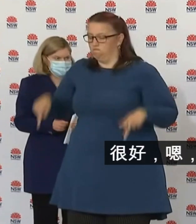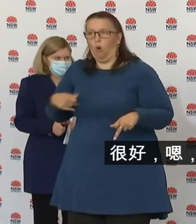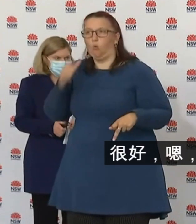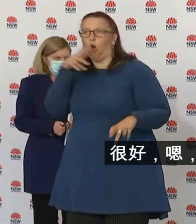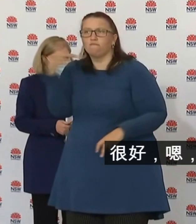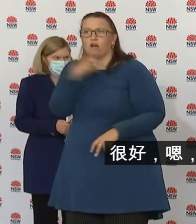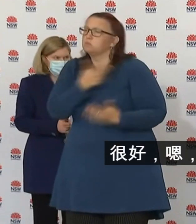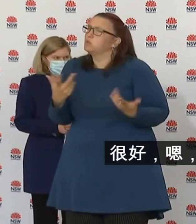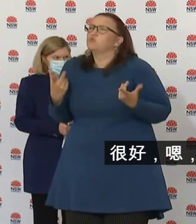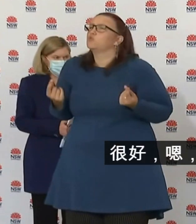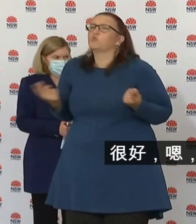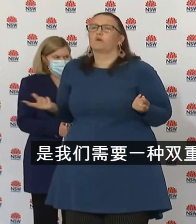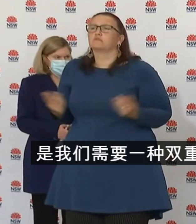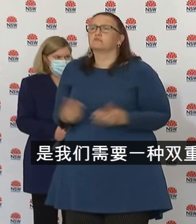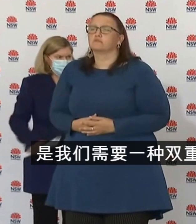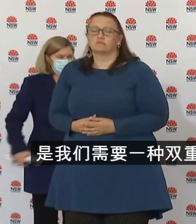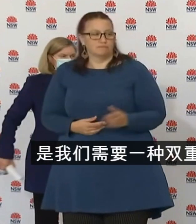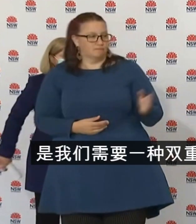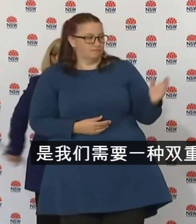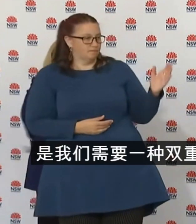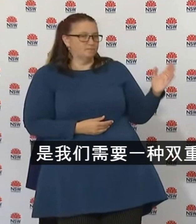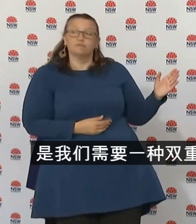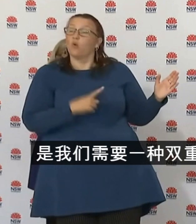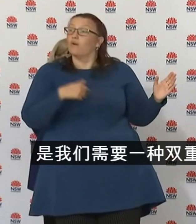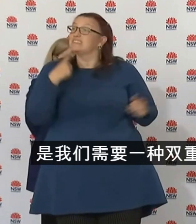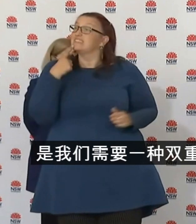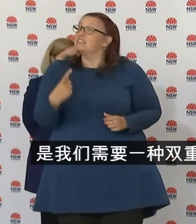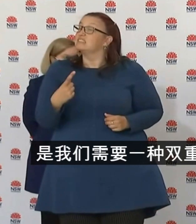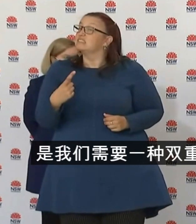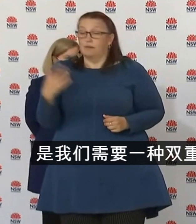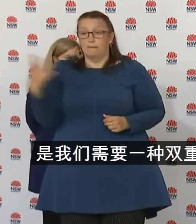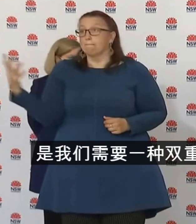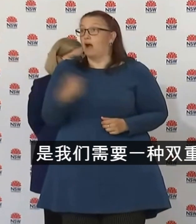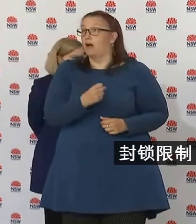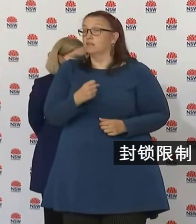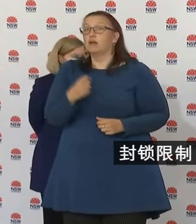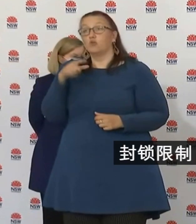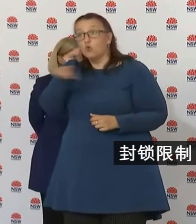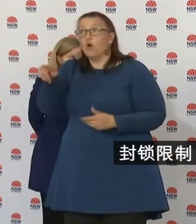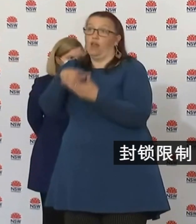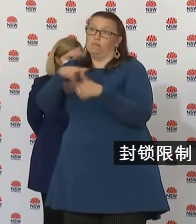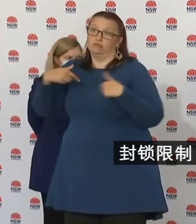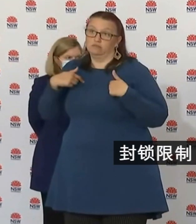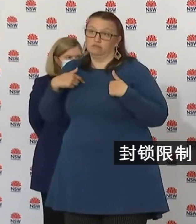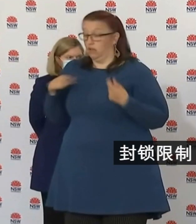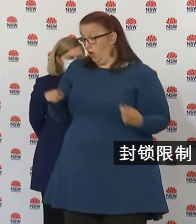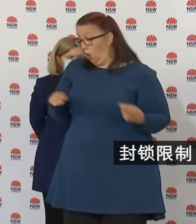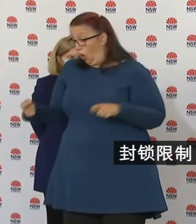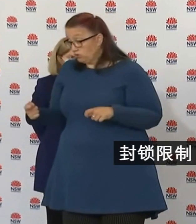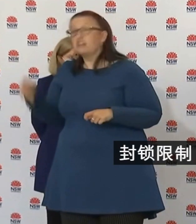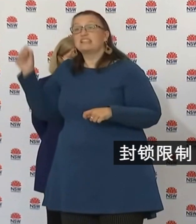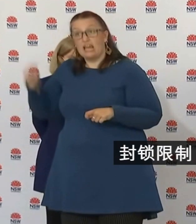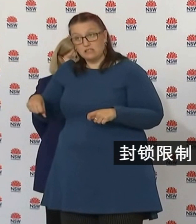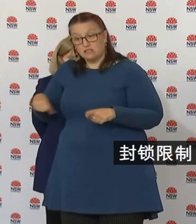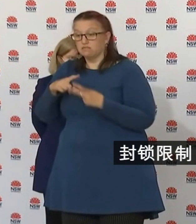both Dr. Chant and I have said consistently is that we need a dual approach. To get out of this lockdown, we obviously need the lockdown, the restrictions, but also